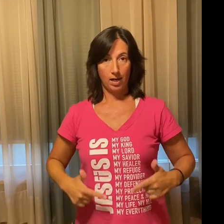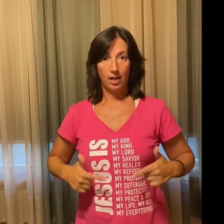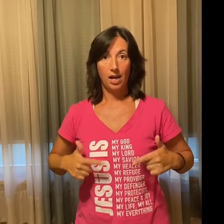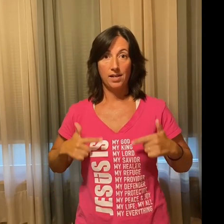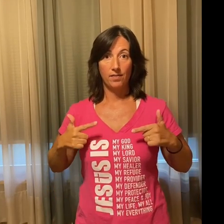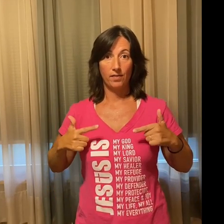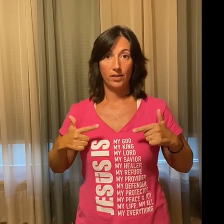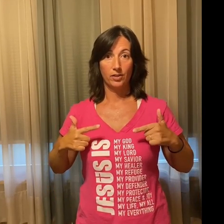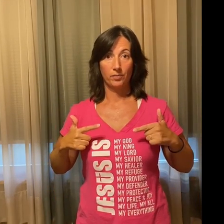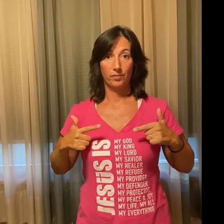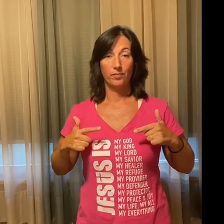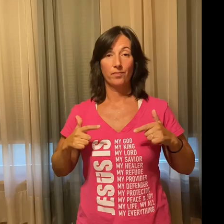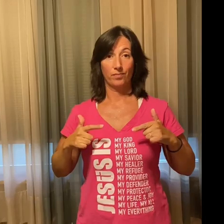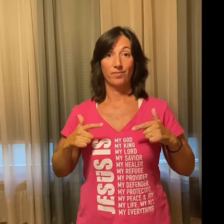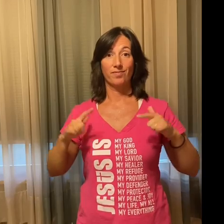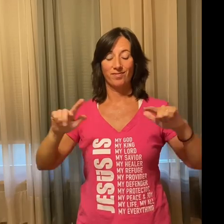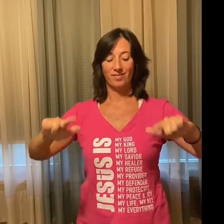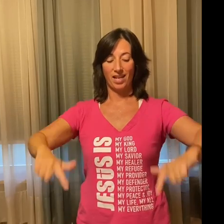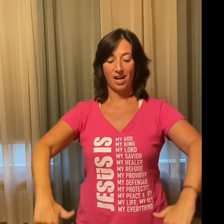Life,